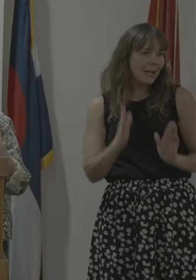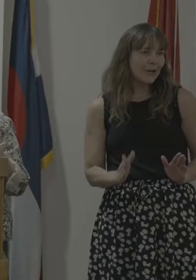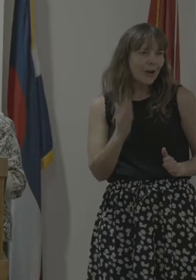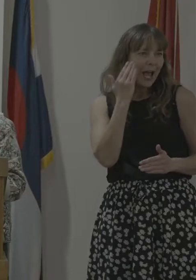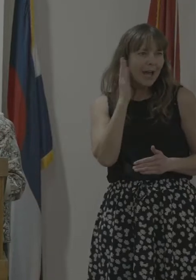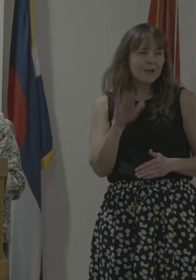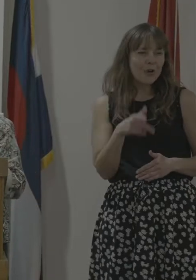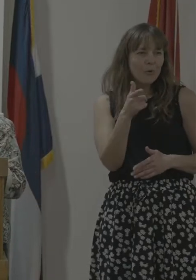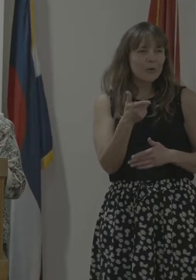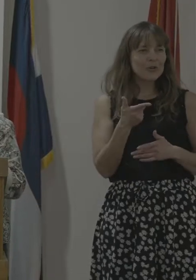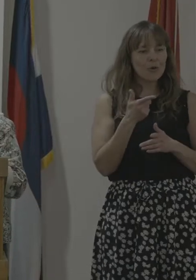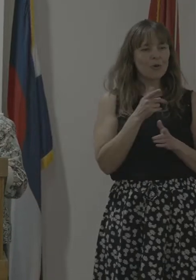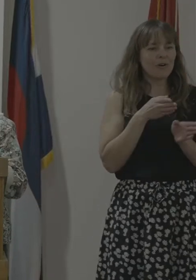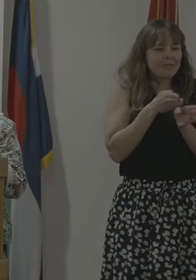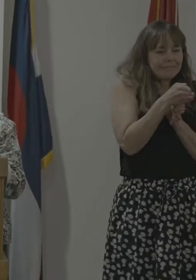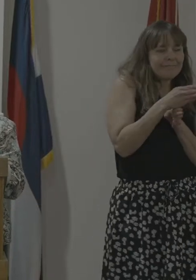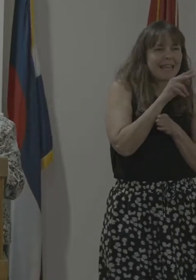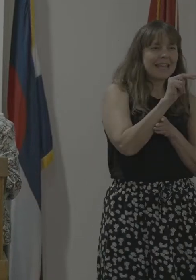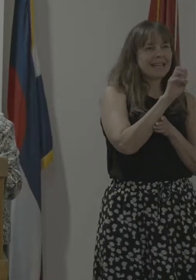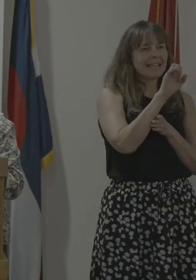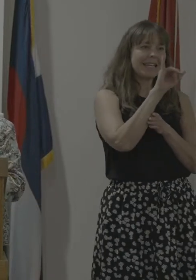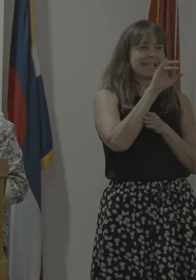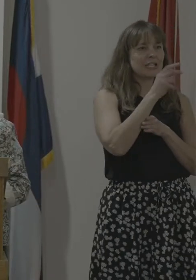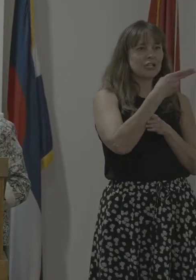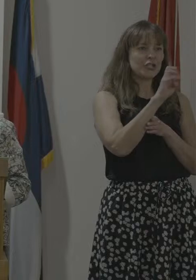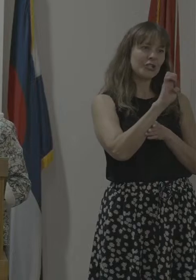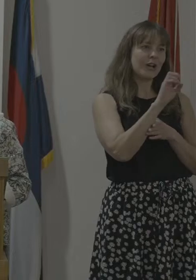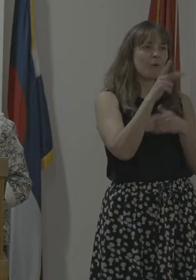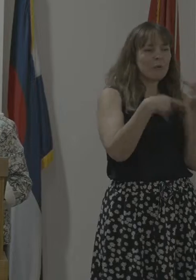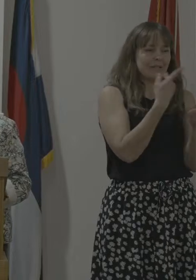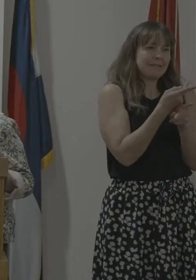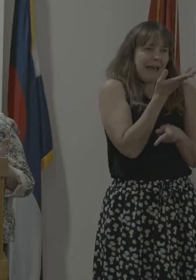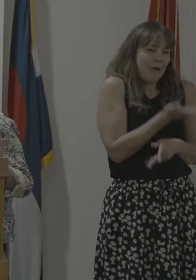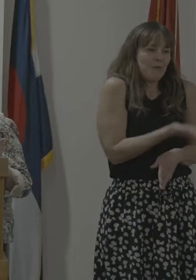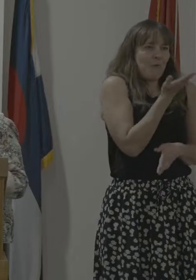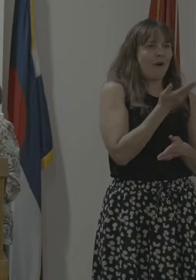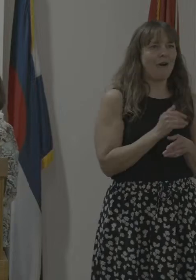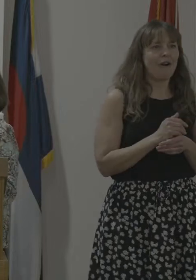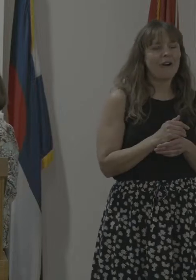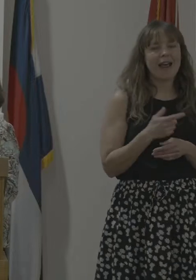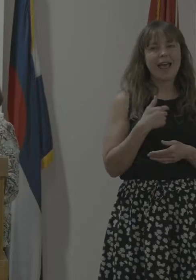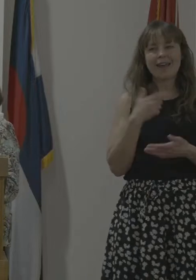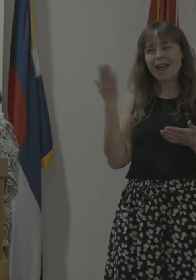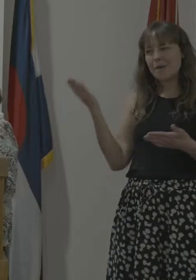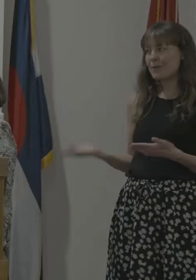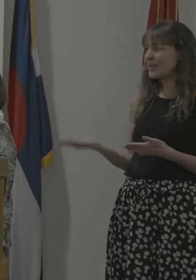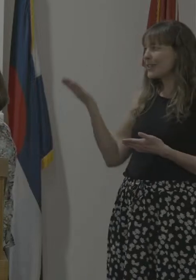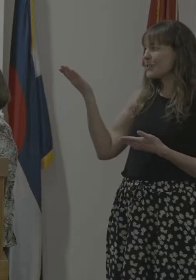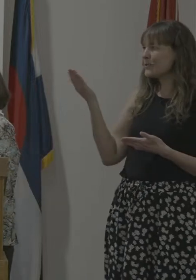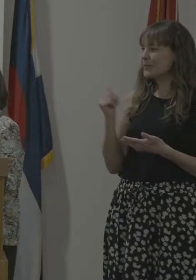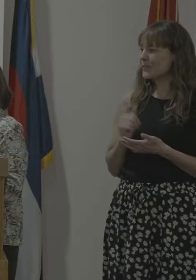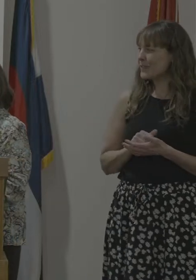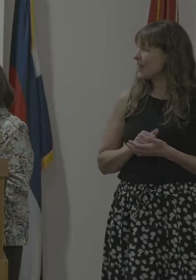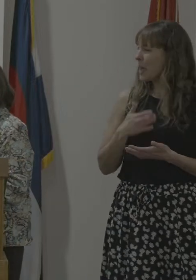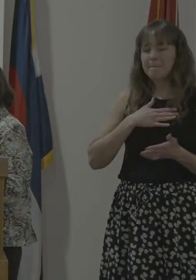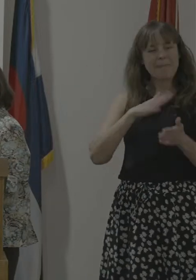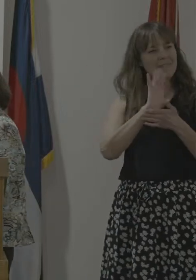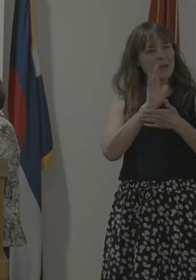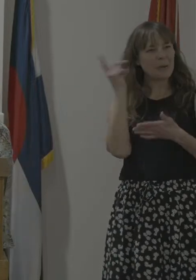your niche of what style you are. And I present you my